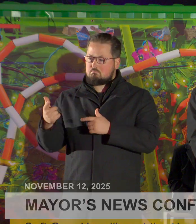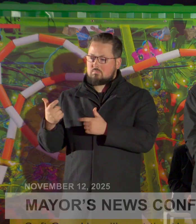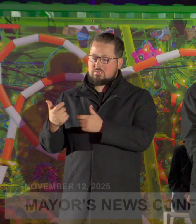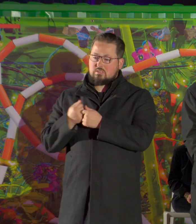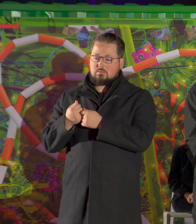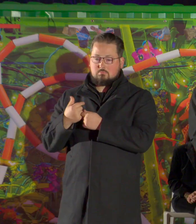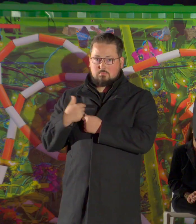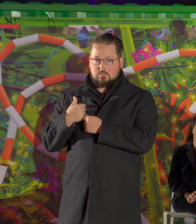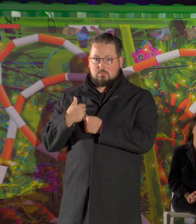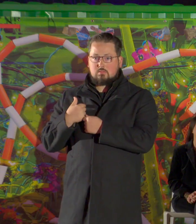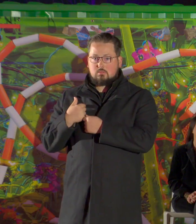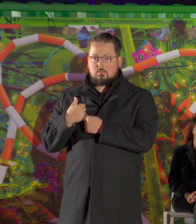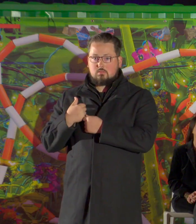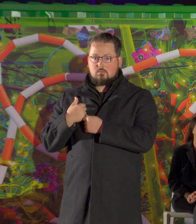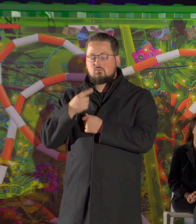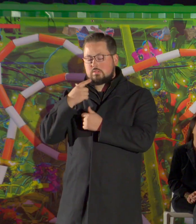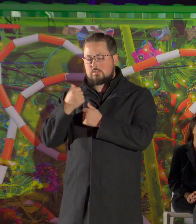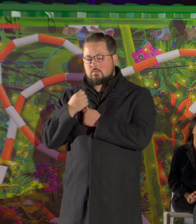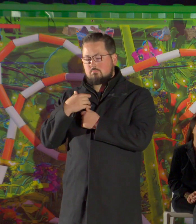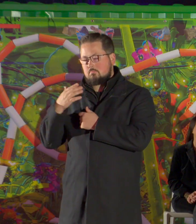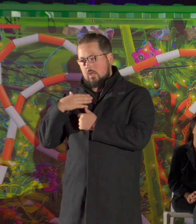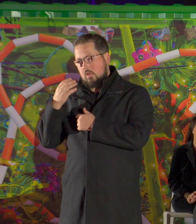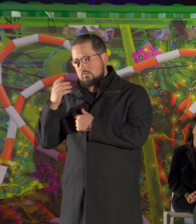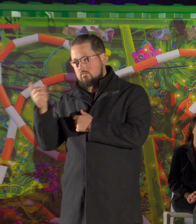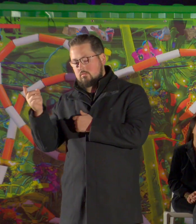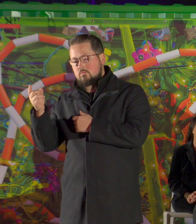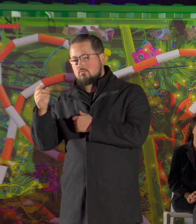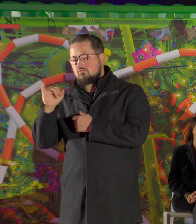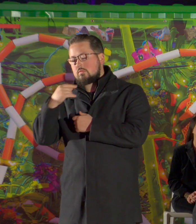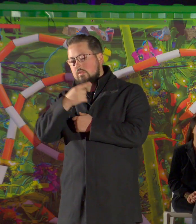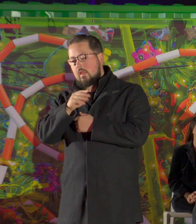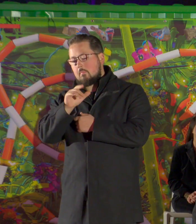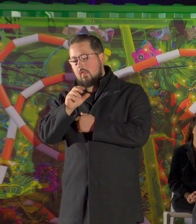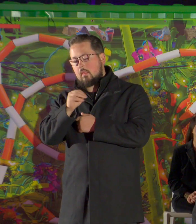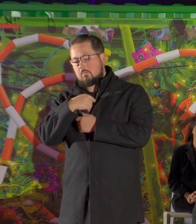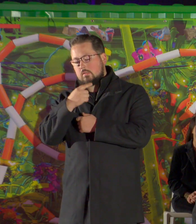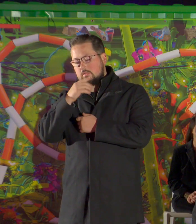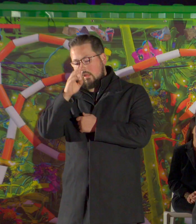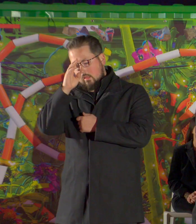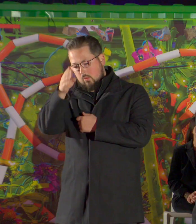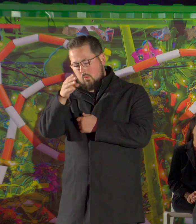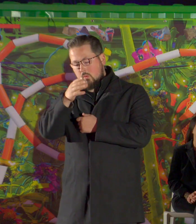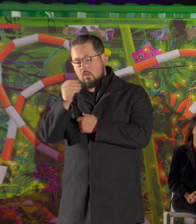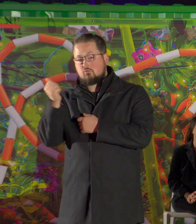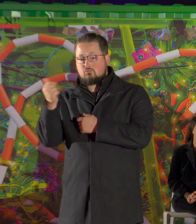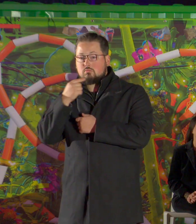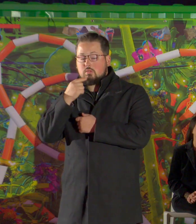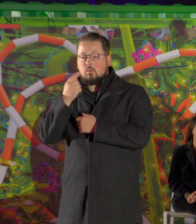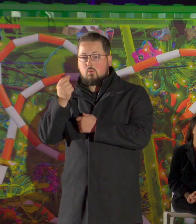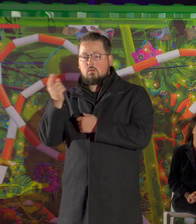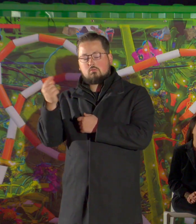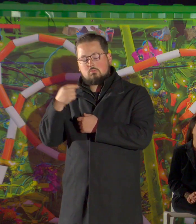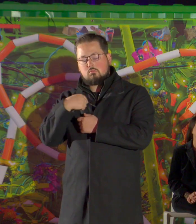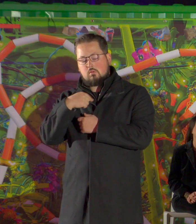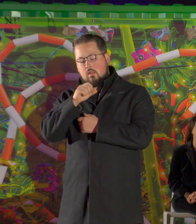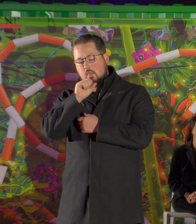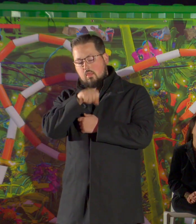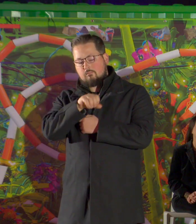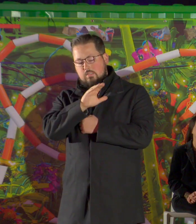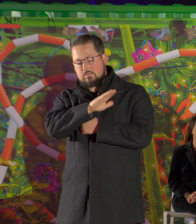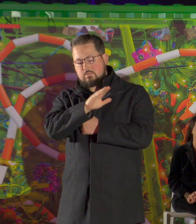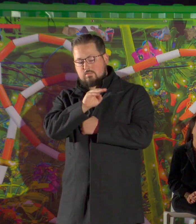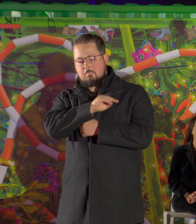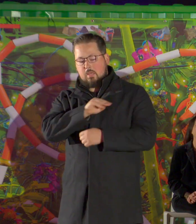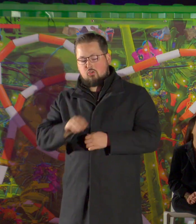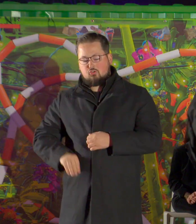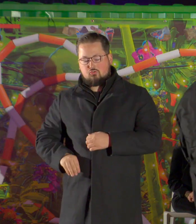me. She texted my cousin and was like, tell Malcolm I said hello. And she said, also, I love his mayor.